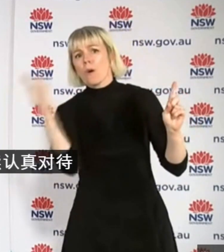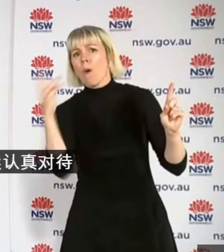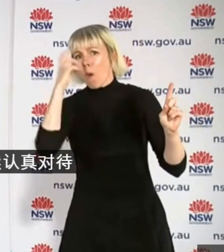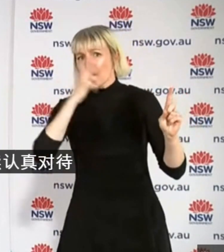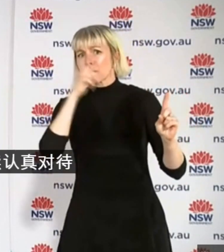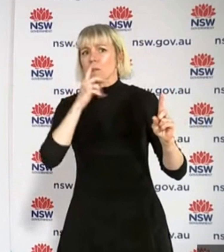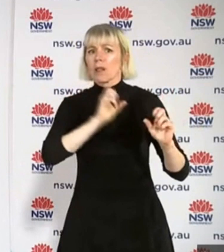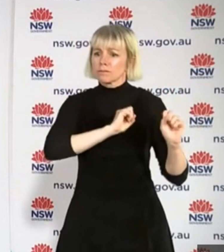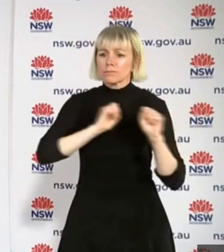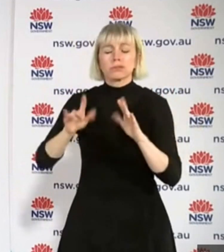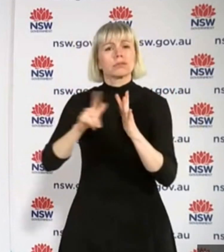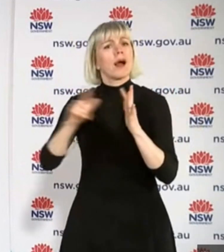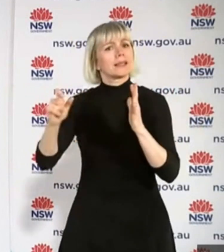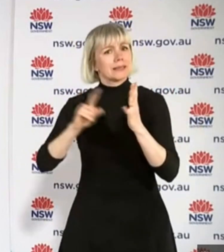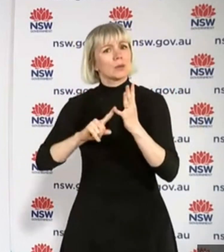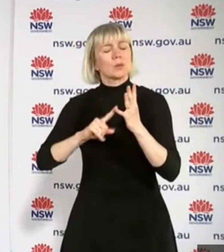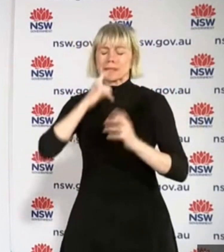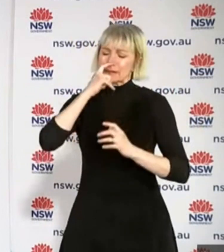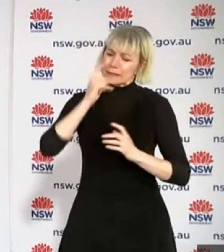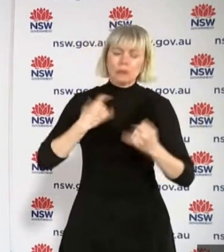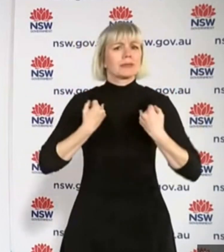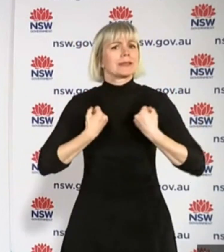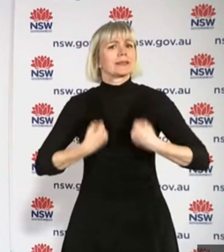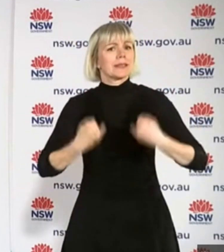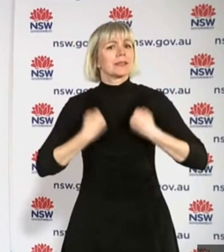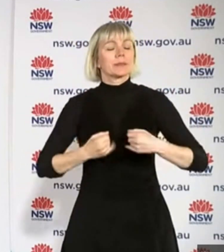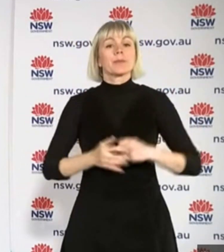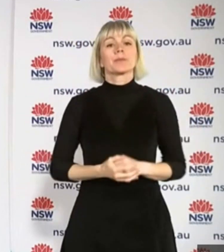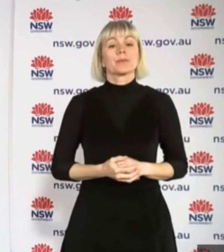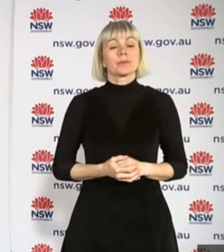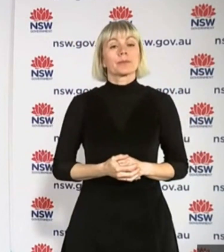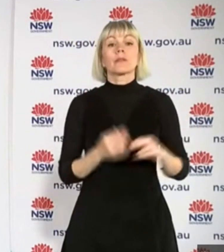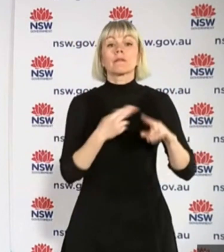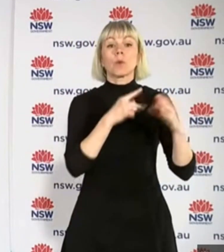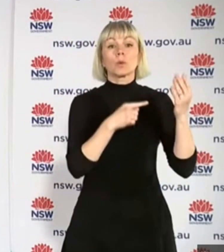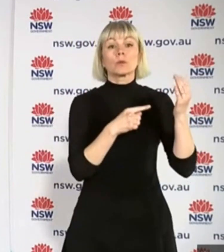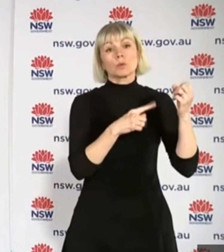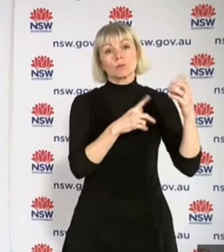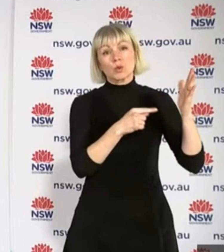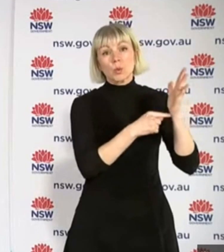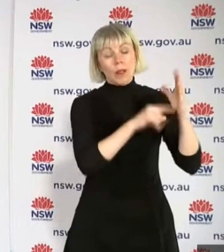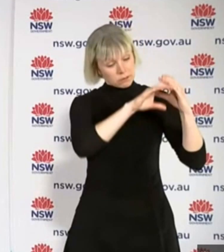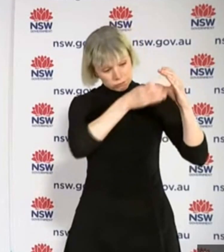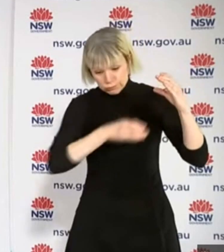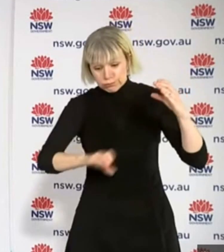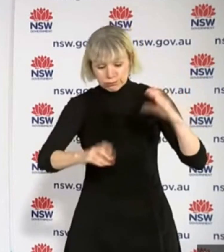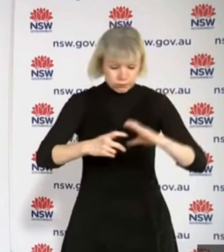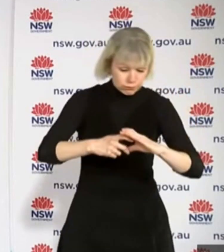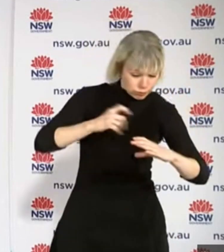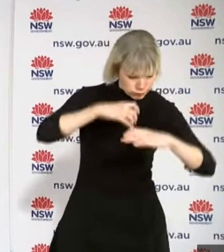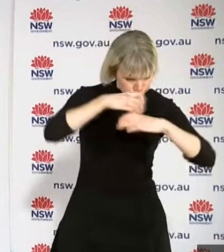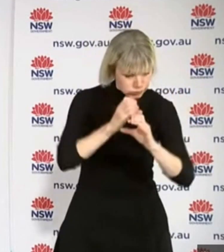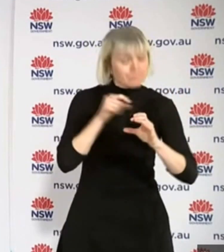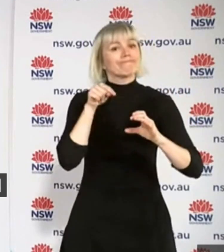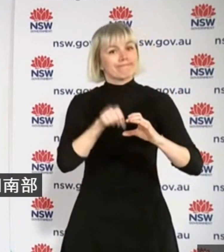COVID seriously. In terms of sewage detections, we've had sewage detections in Grafton North and